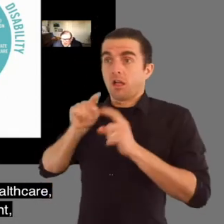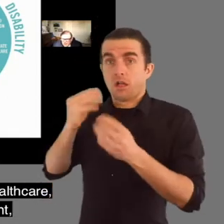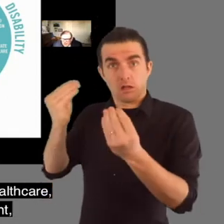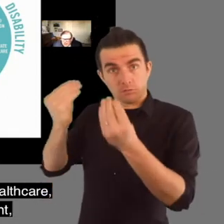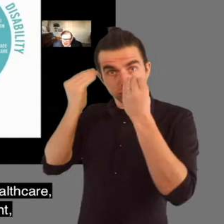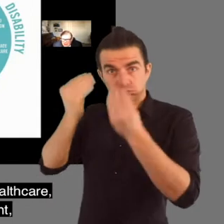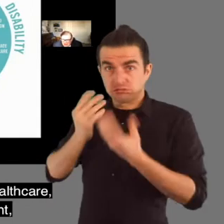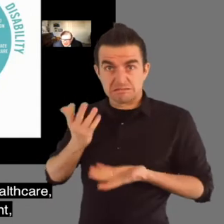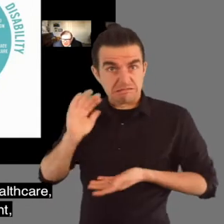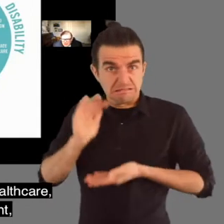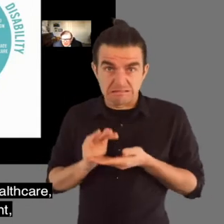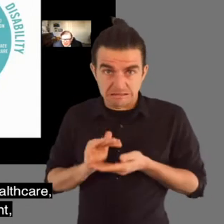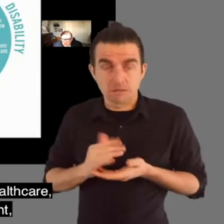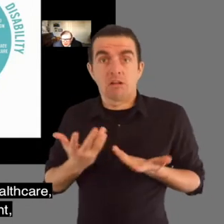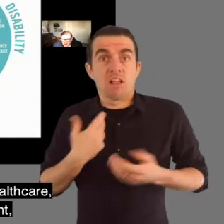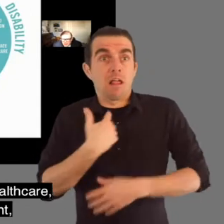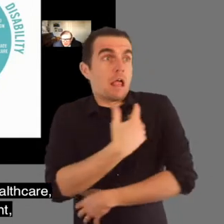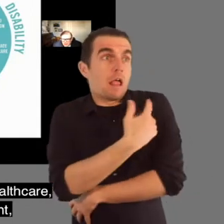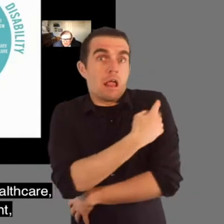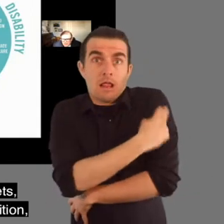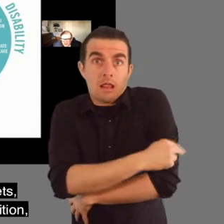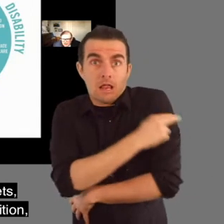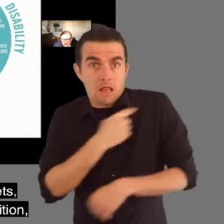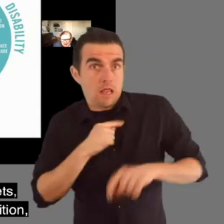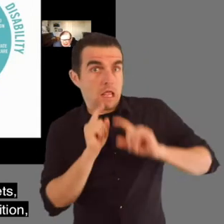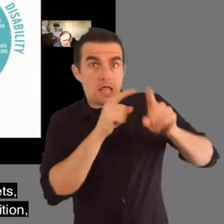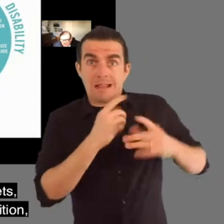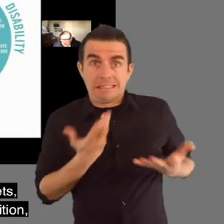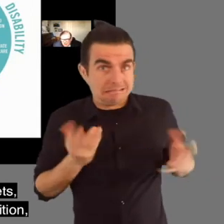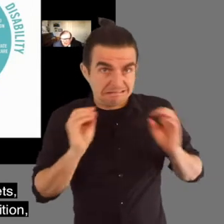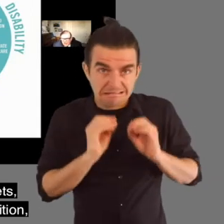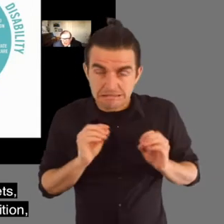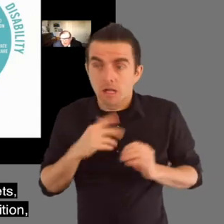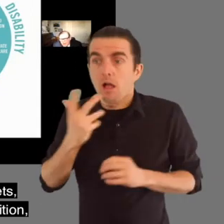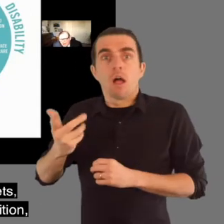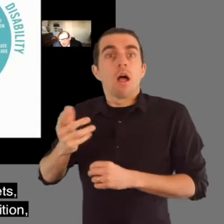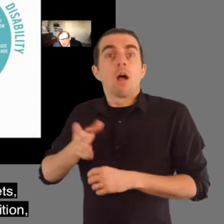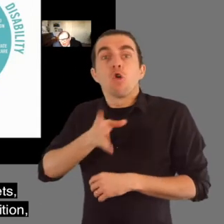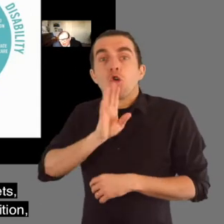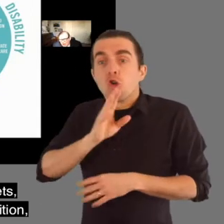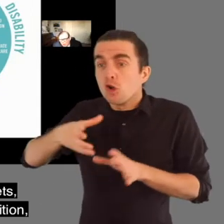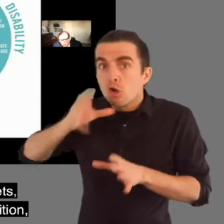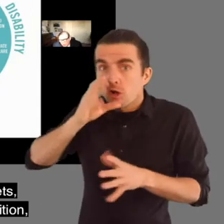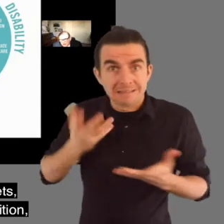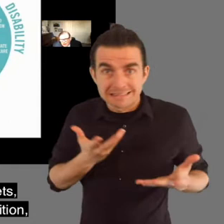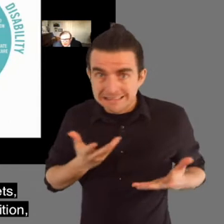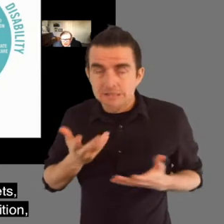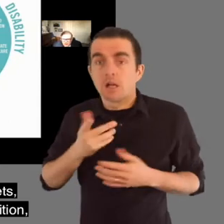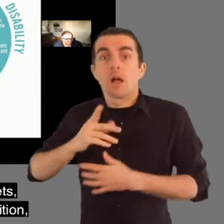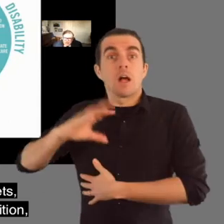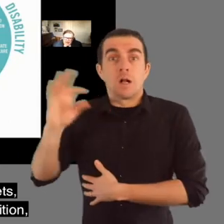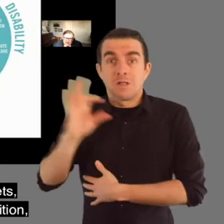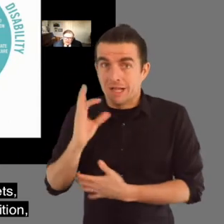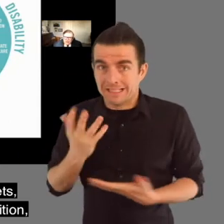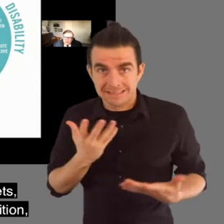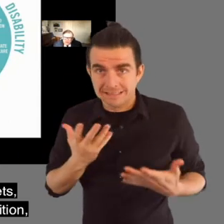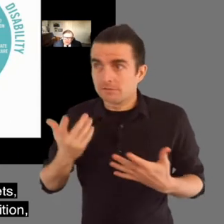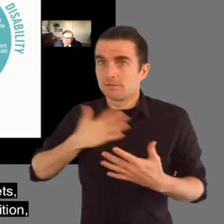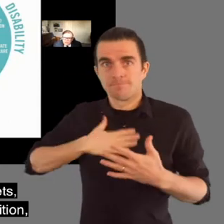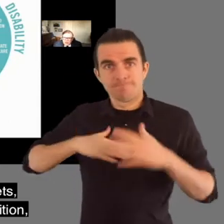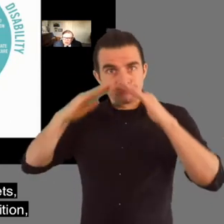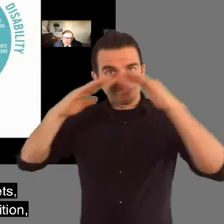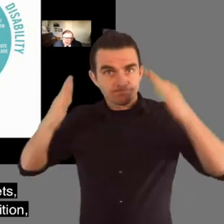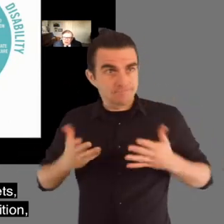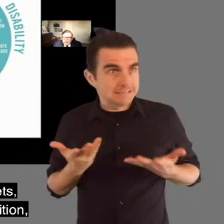inadequate healthcare, lack of specialist equipment, lack of safer water and toilets, inadequate